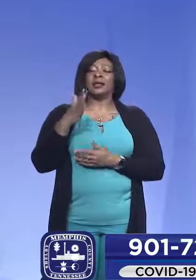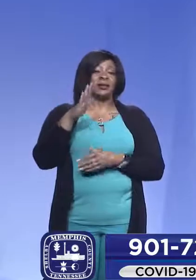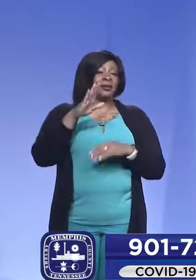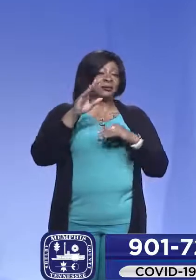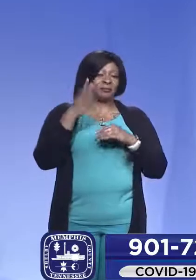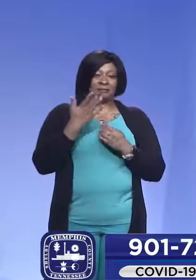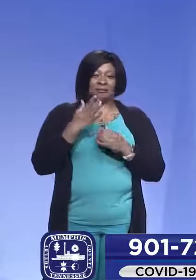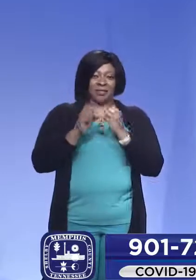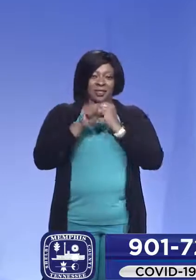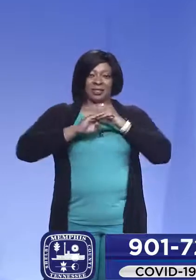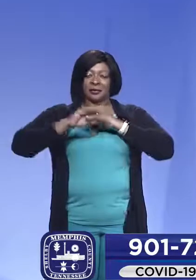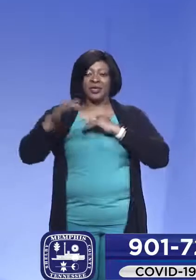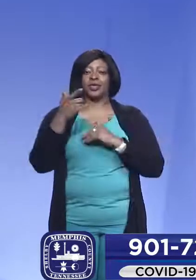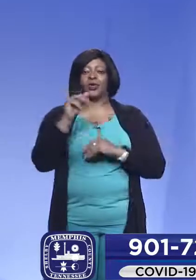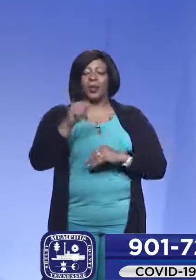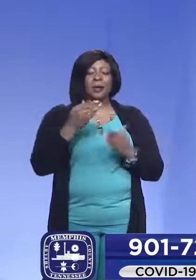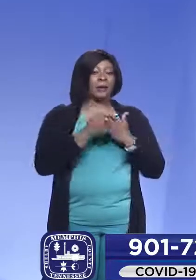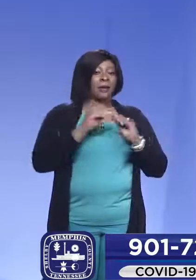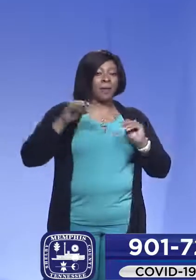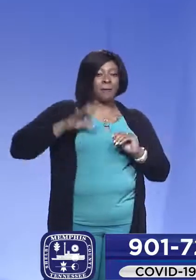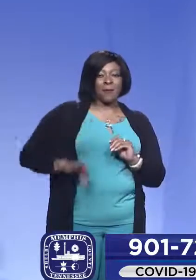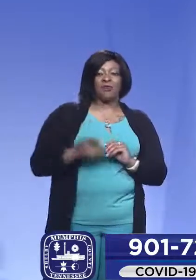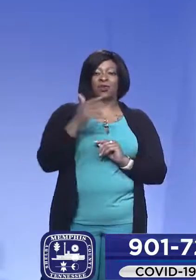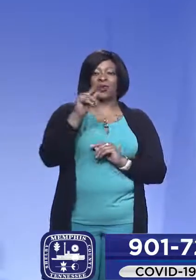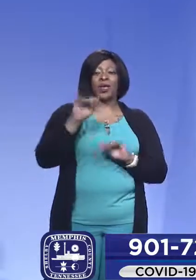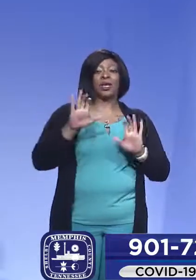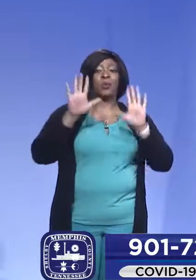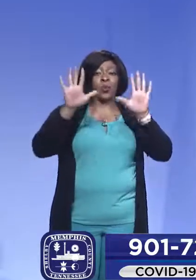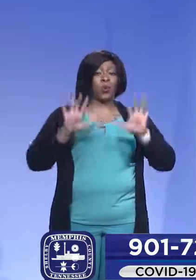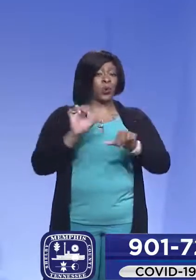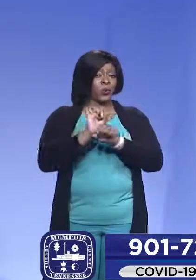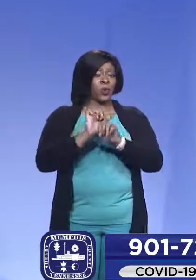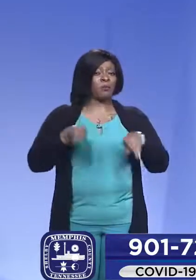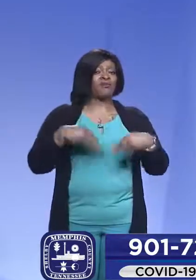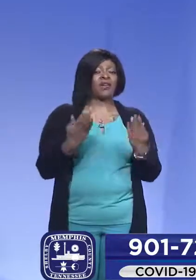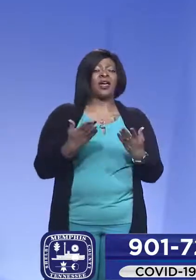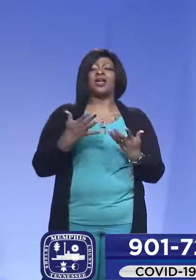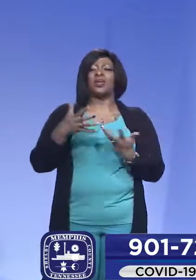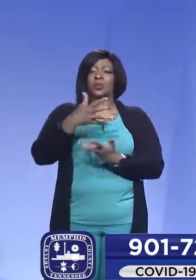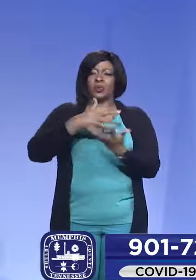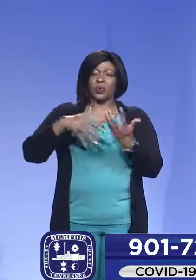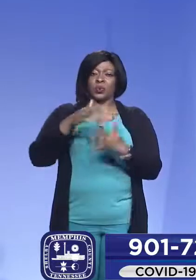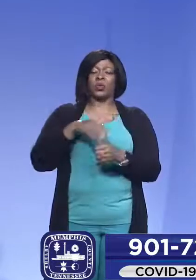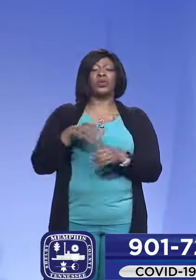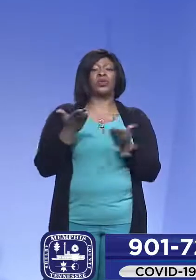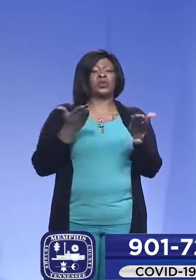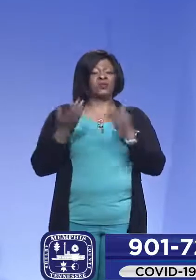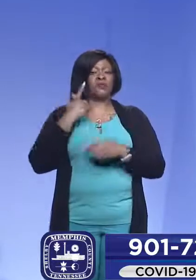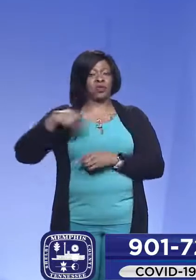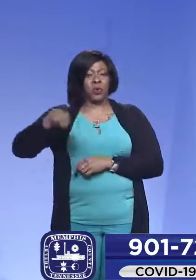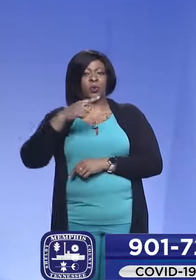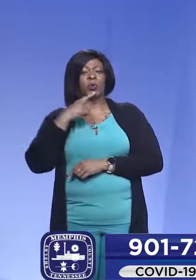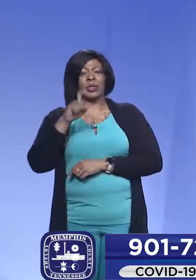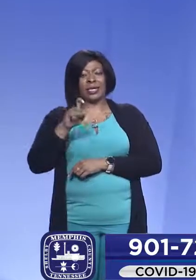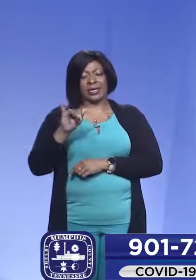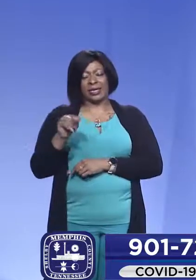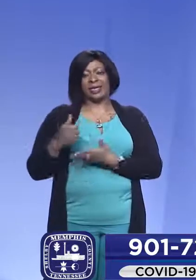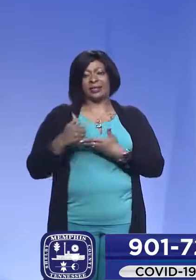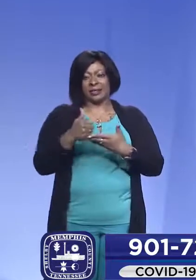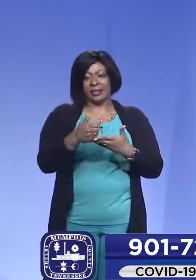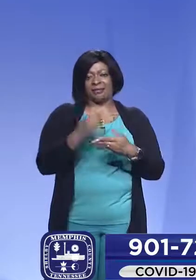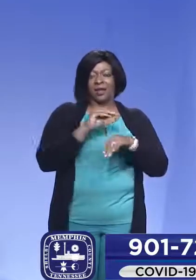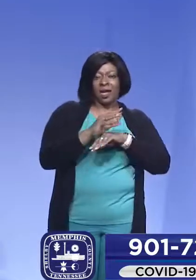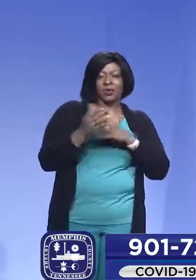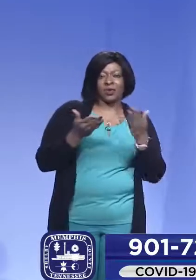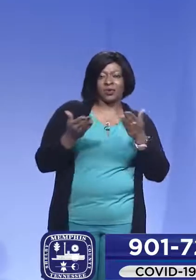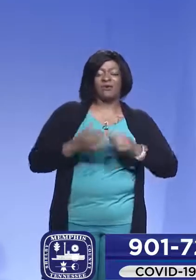stabilization grants, and grants to nonprofits who do the great work of providing social services for so many who need it. And while